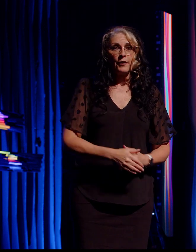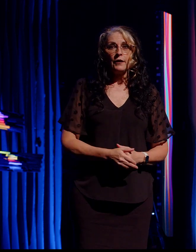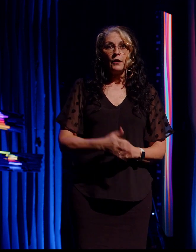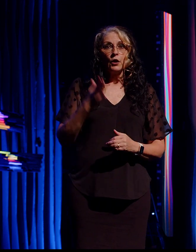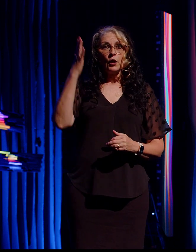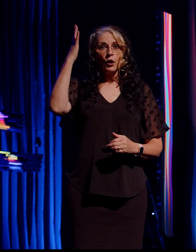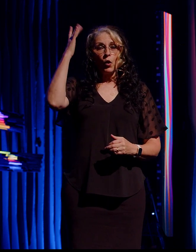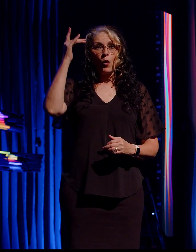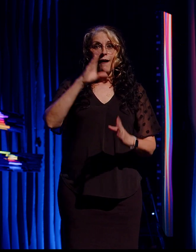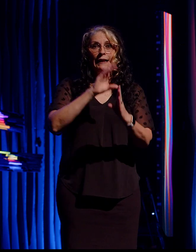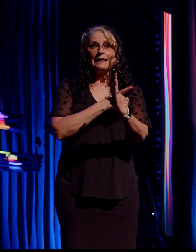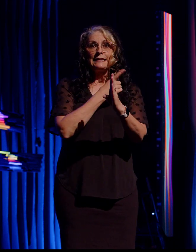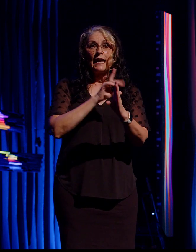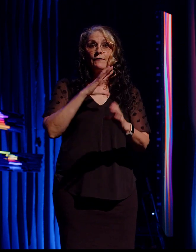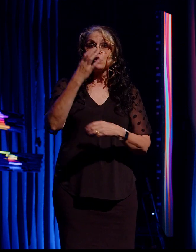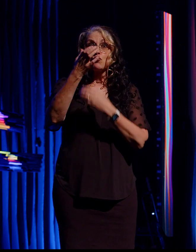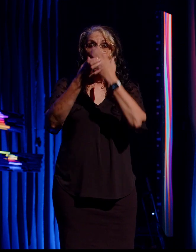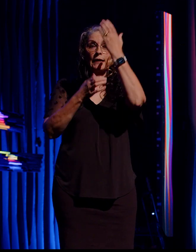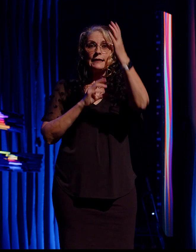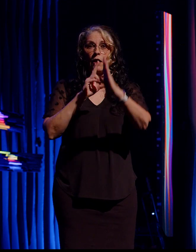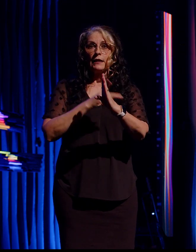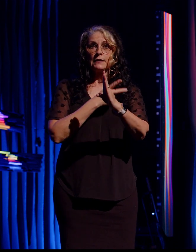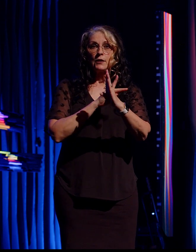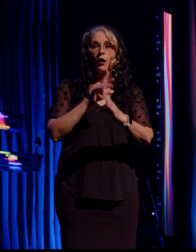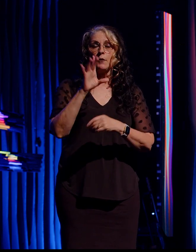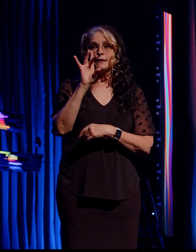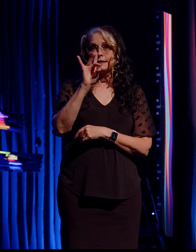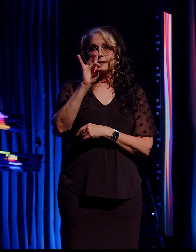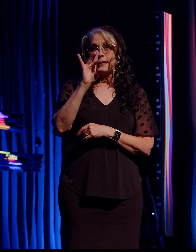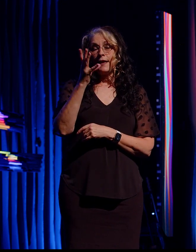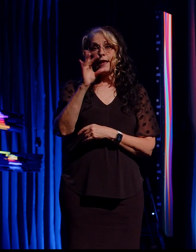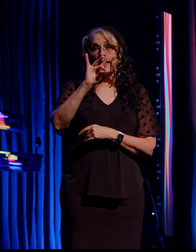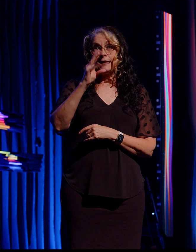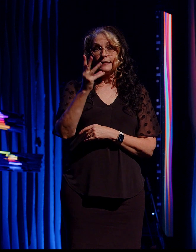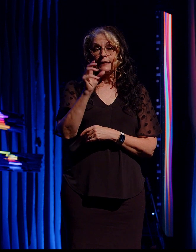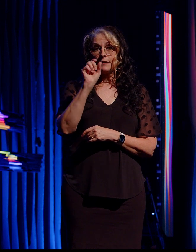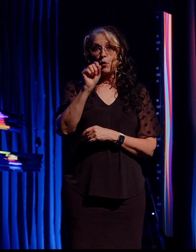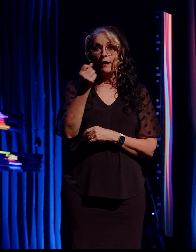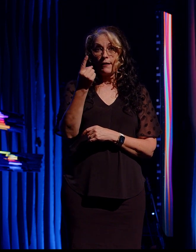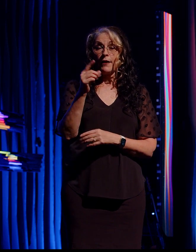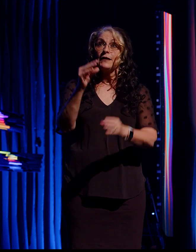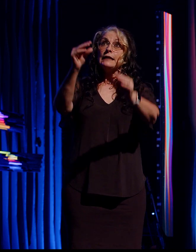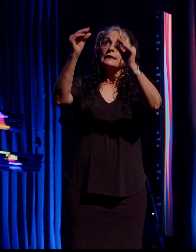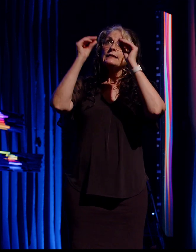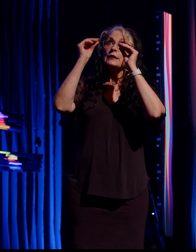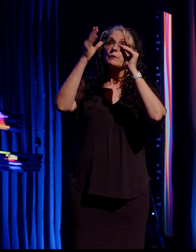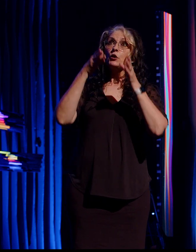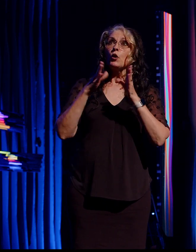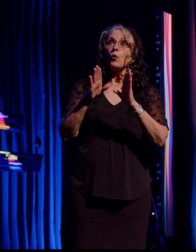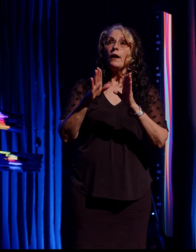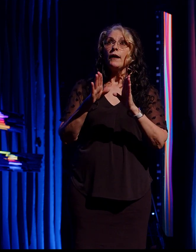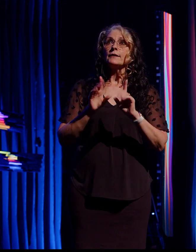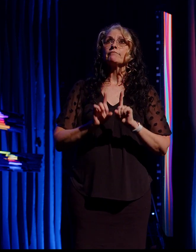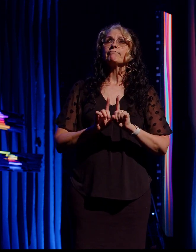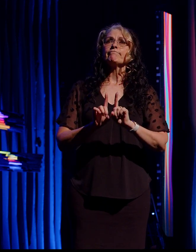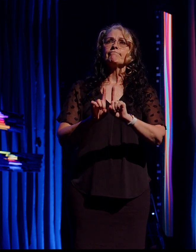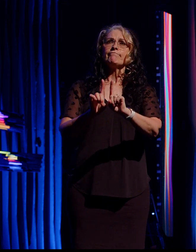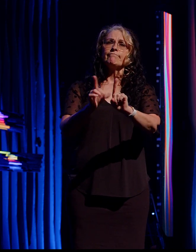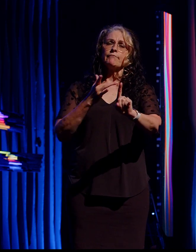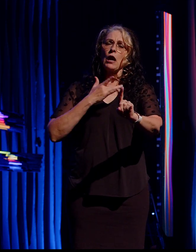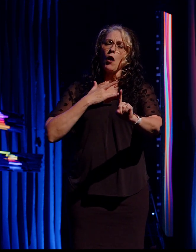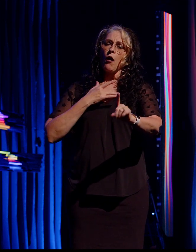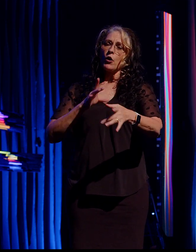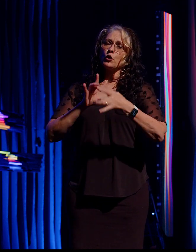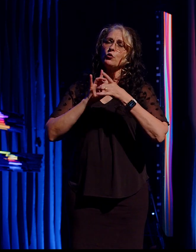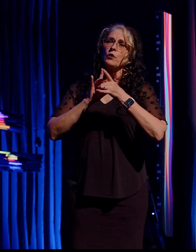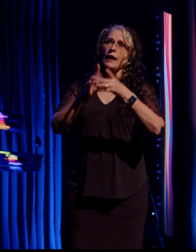is why David cries out in Psalm 86:11, teach me your way, O Lord, that I may walk in your truth. Unite my heart to fear your